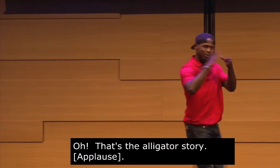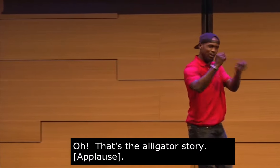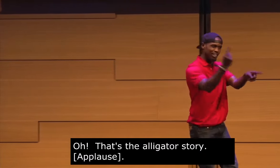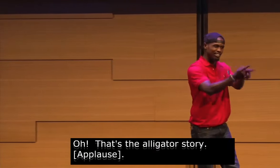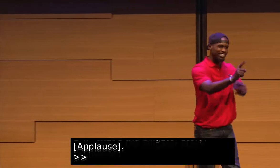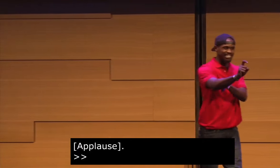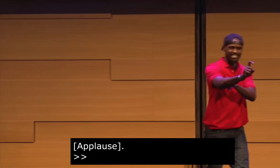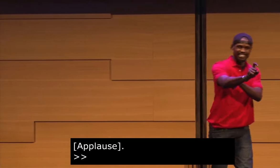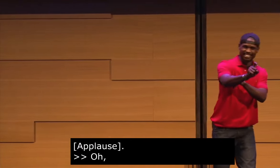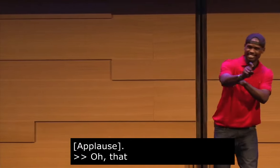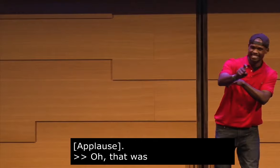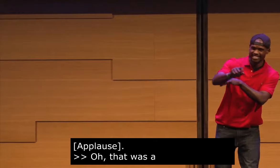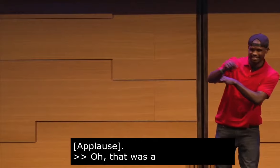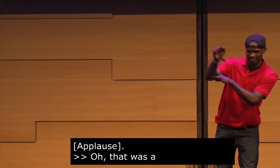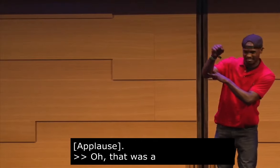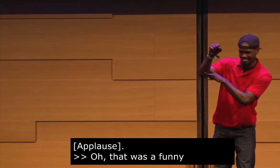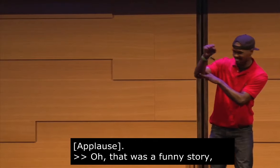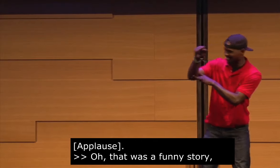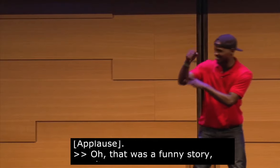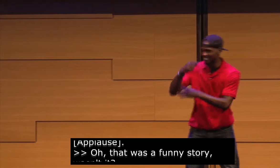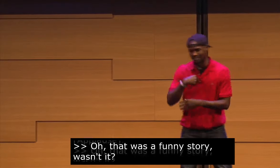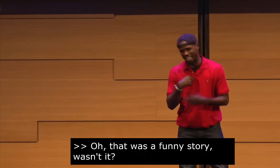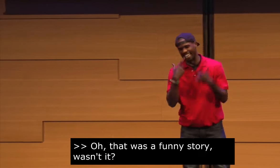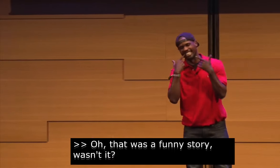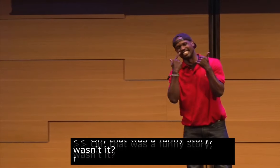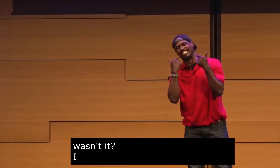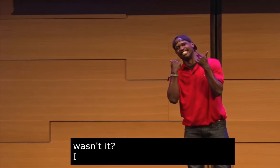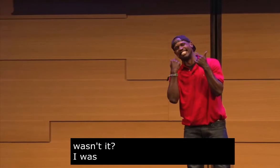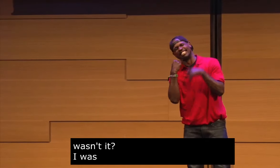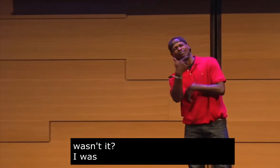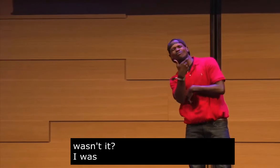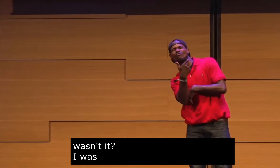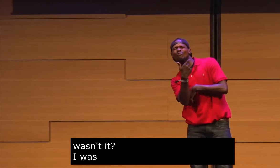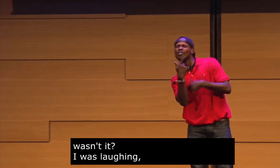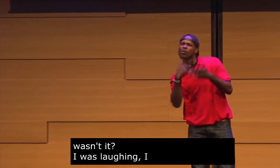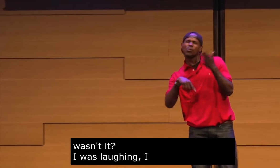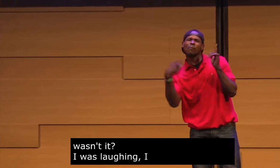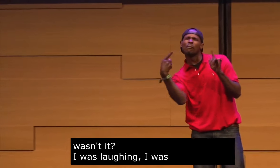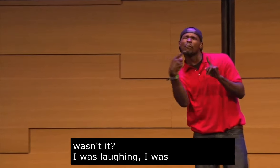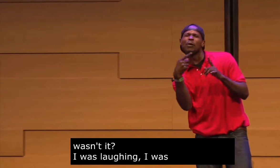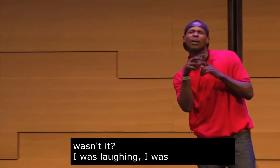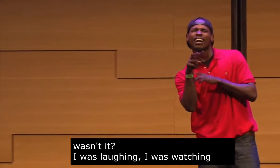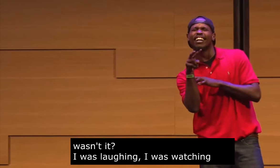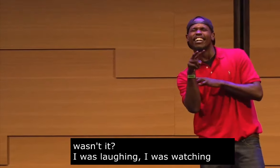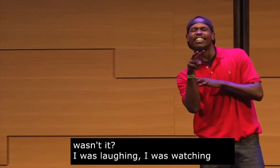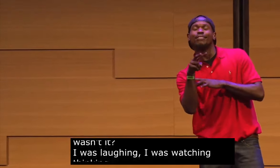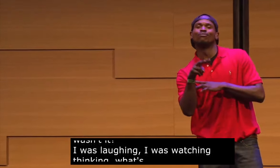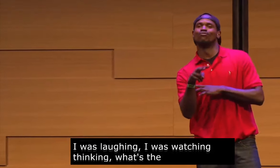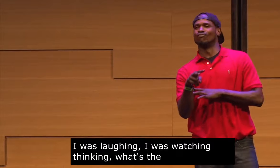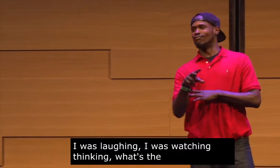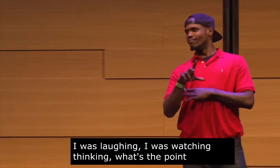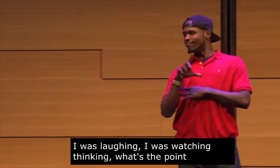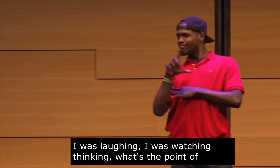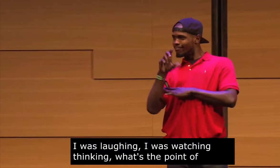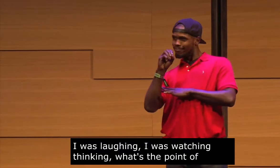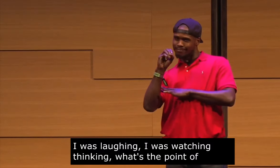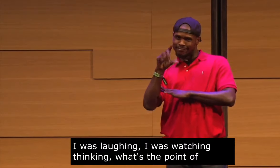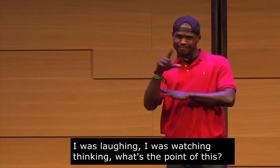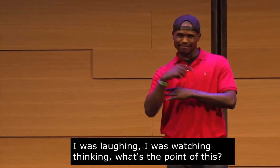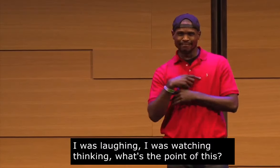Oh, that was a funny story, wasn't it? I was laughing, I was watching, thinking, what's the point of